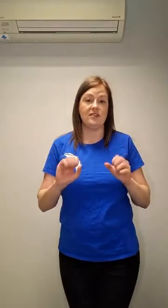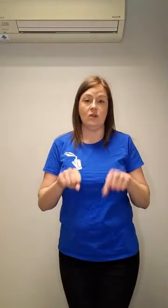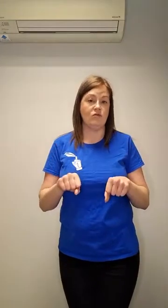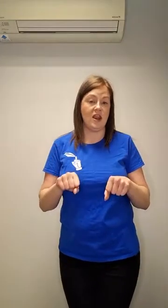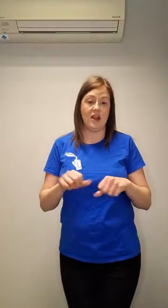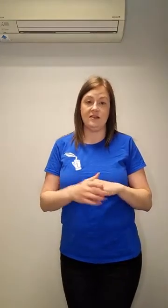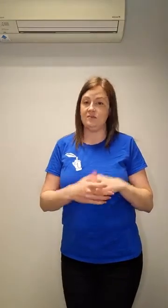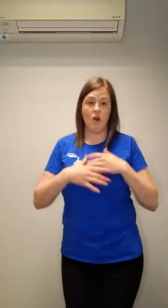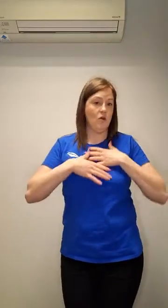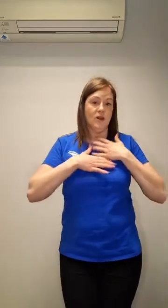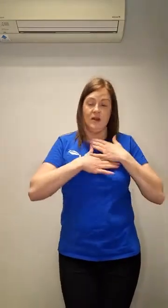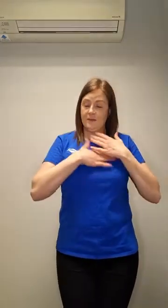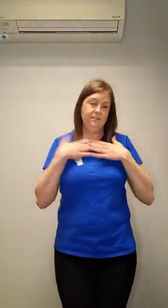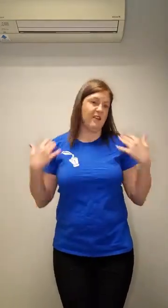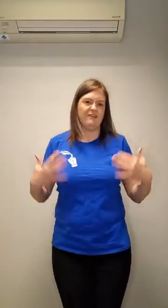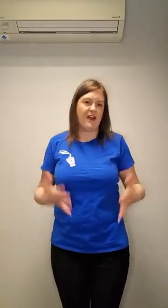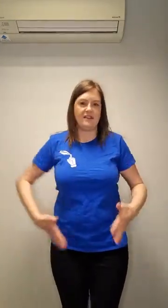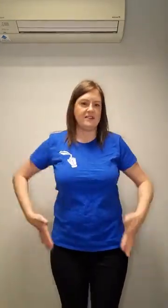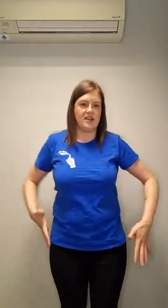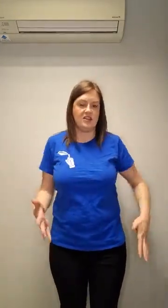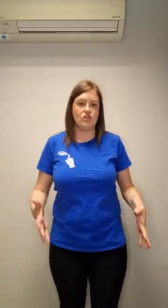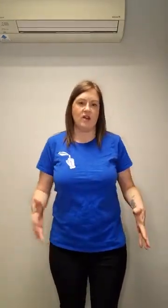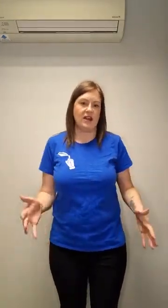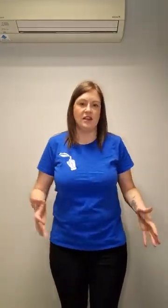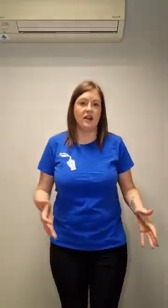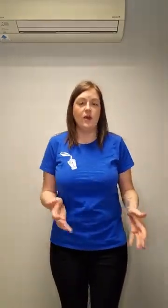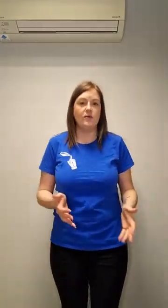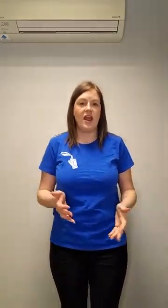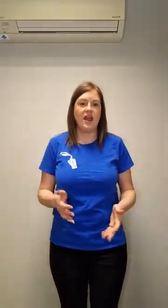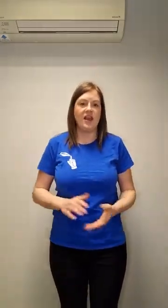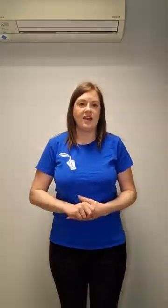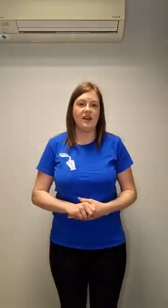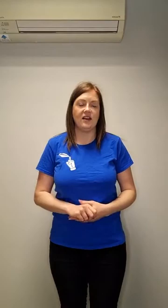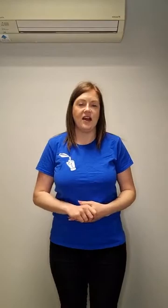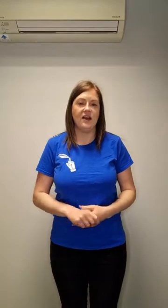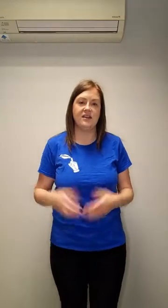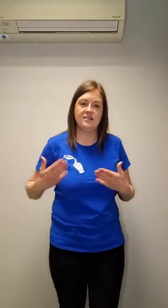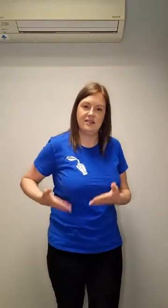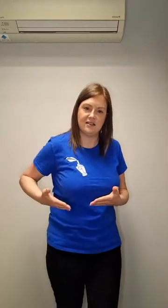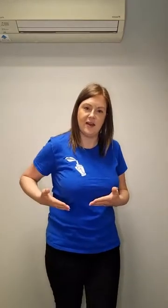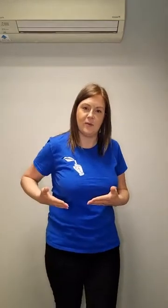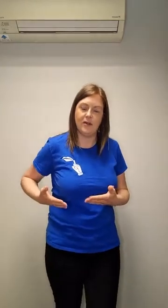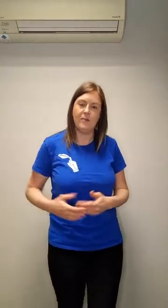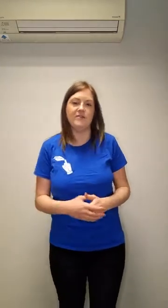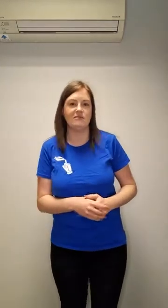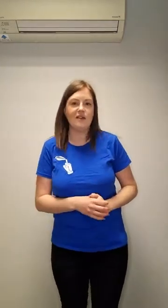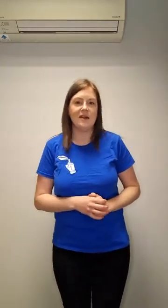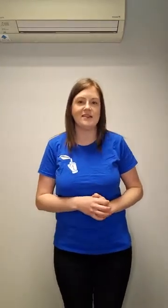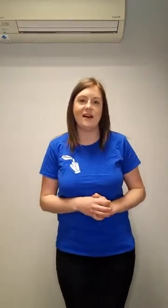no rings, no fancy distracting clothing, anything like that. It does help that I'm obviously repping